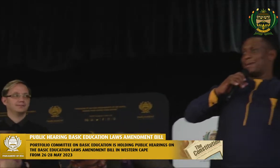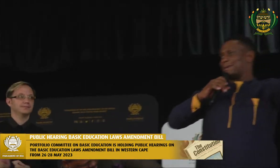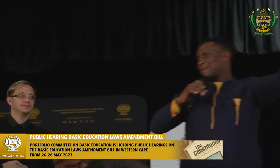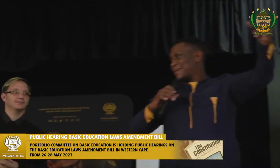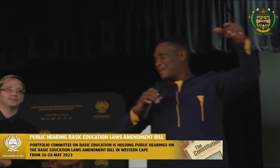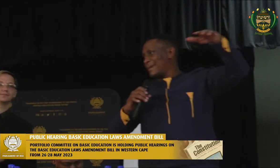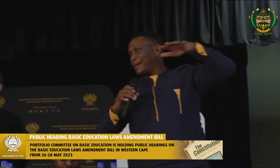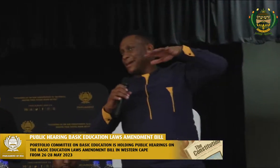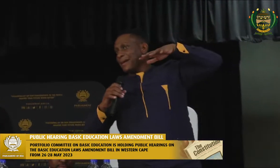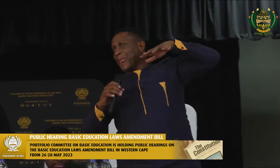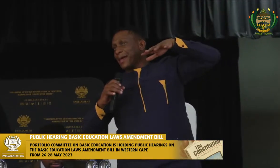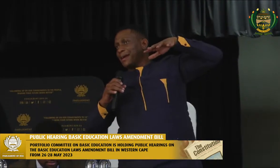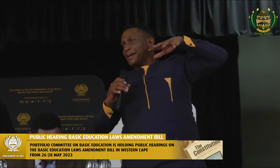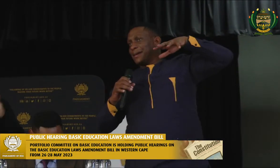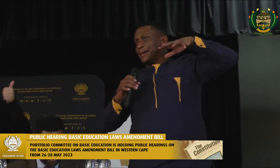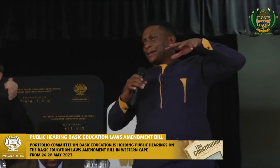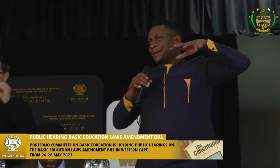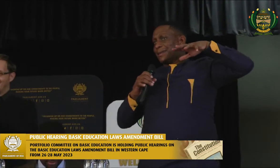Goeiemiddag.